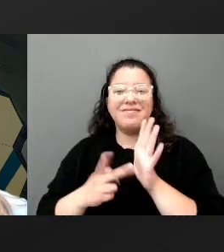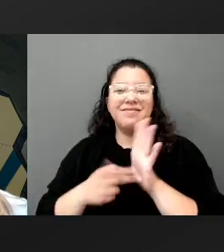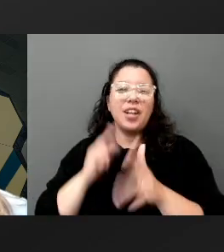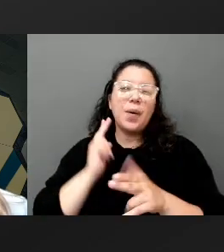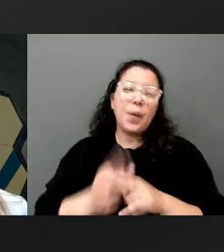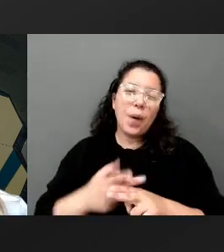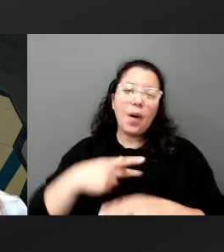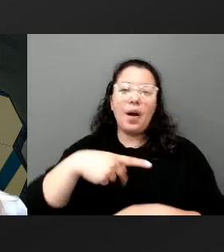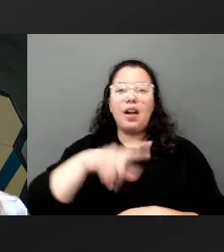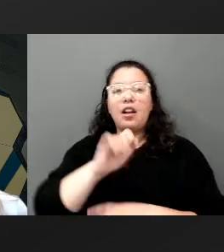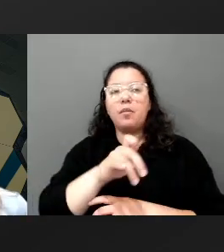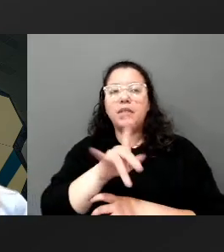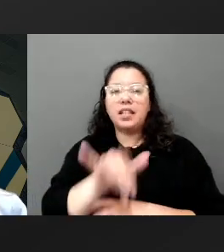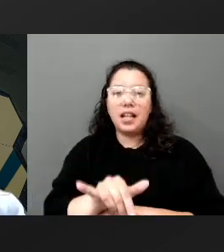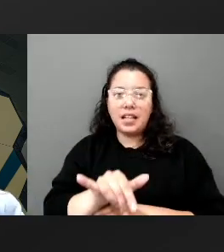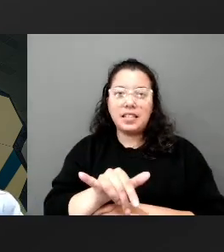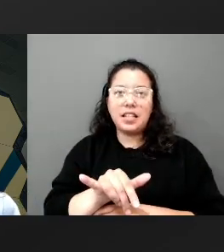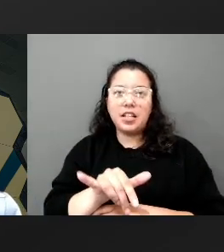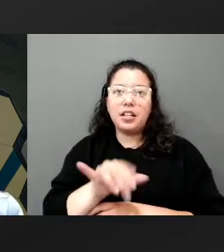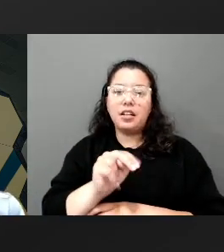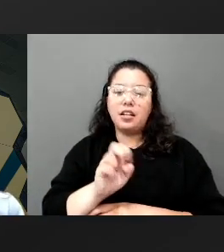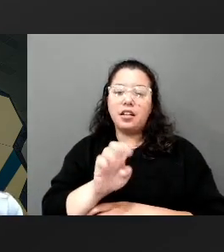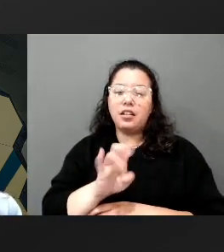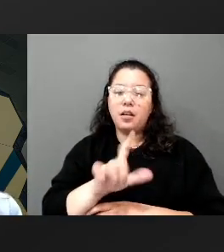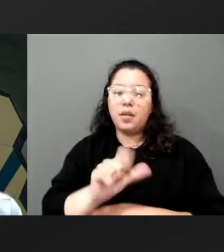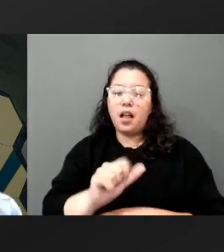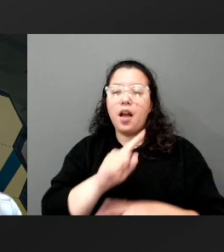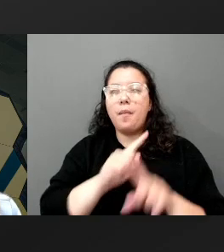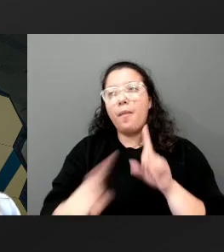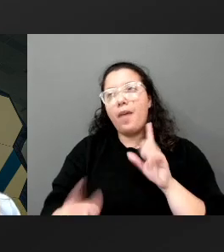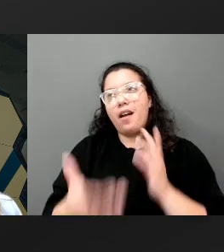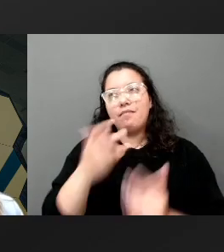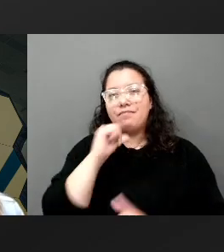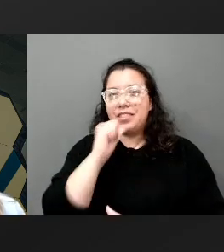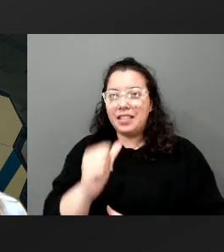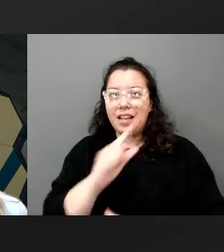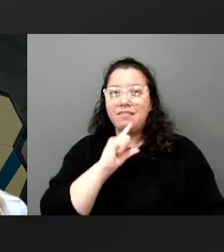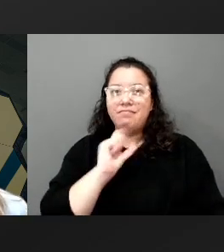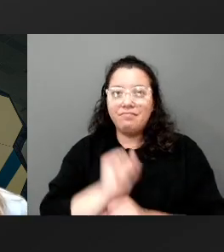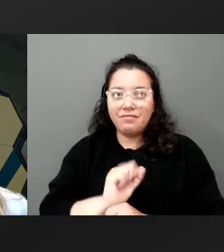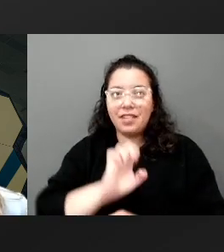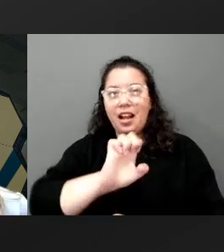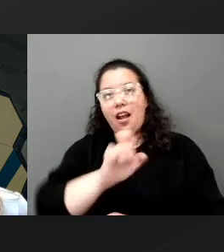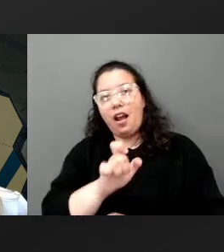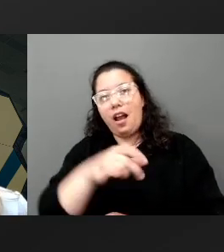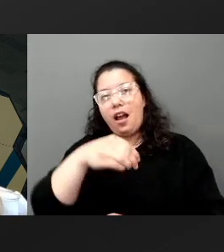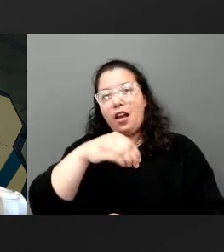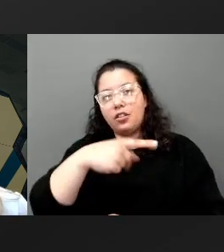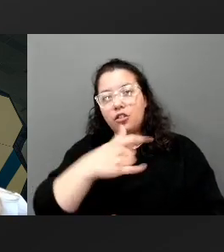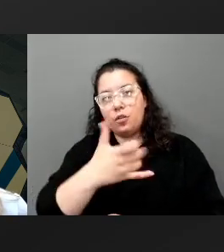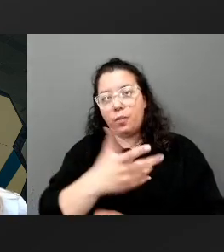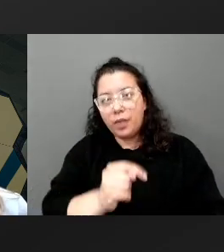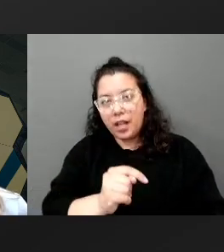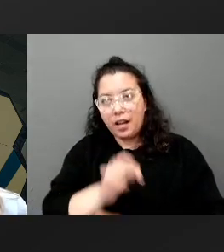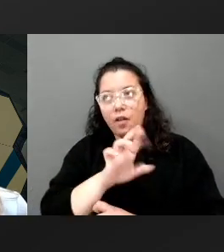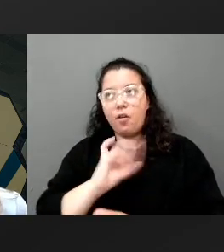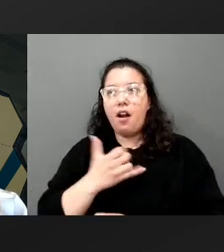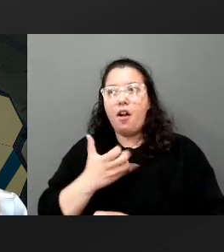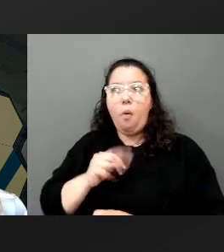planetary system, the way that Nicole has explained to us with exoplanets, or as you might think of within our own solar system.